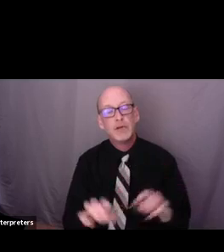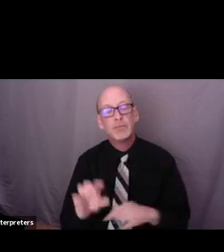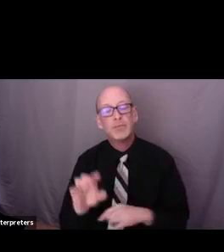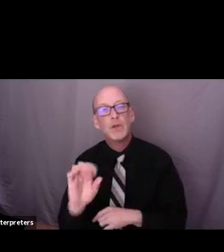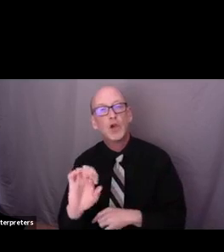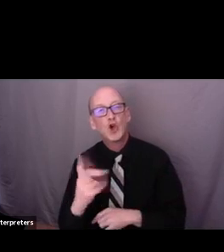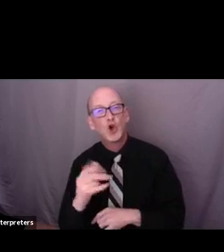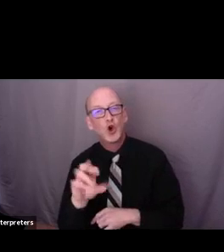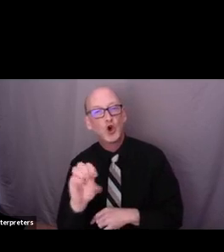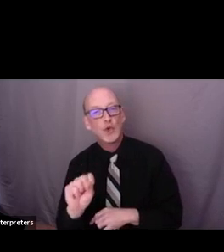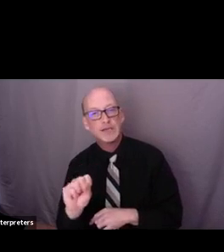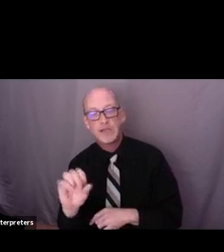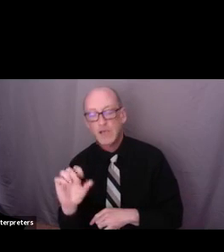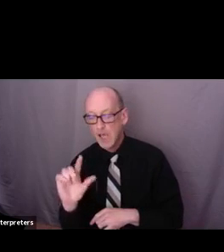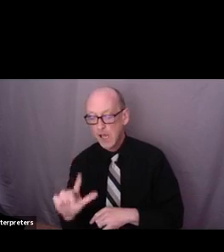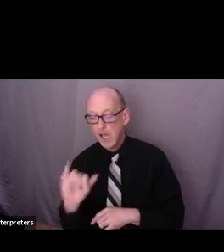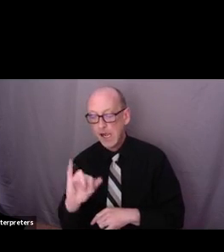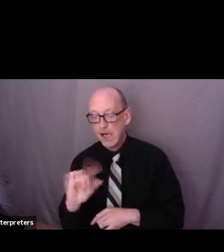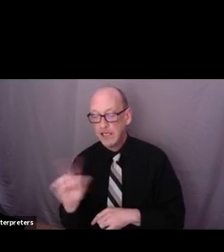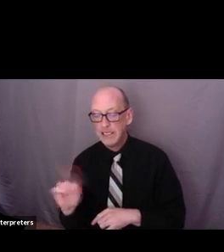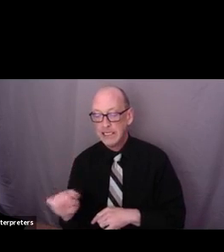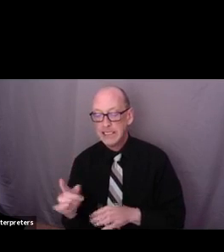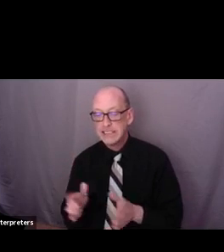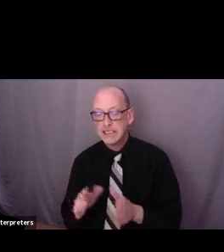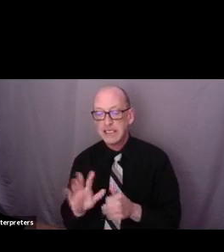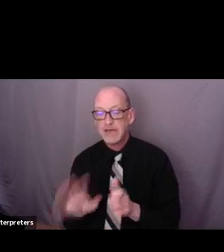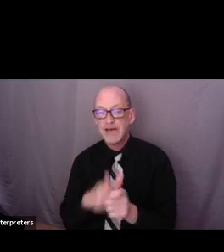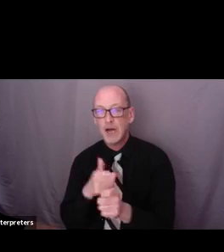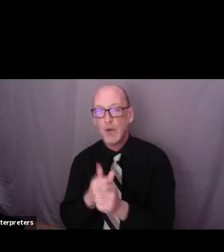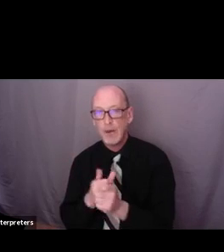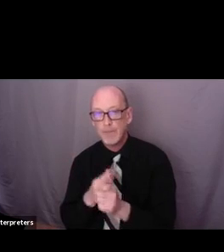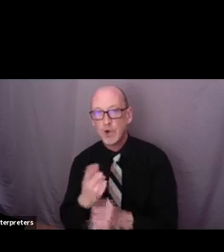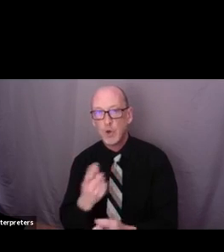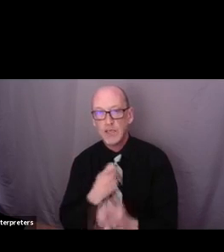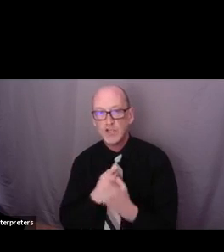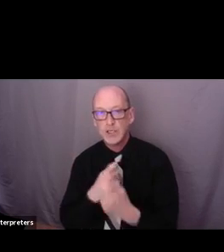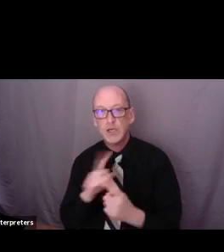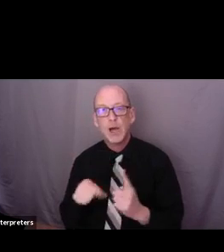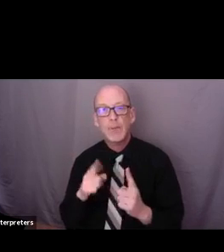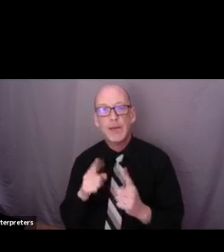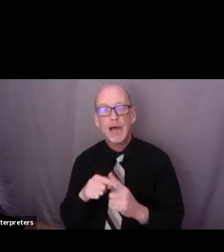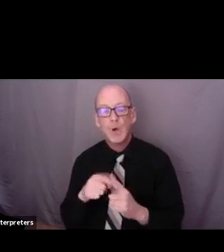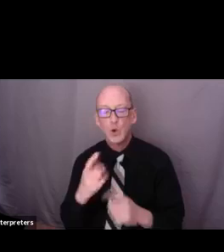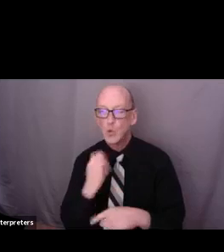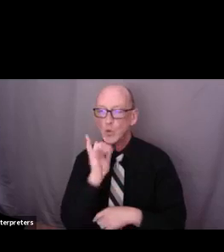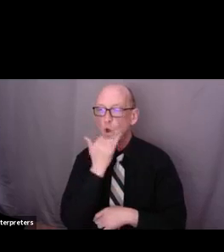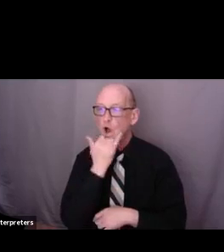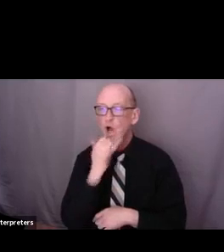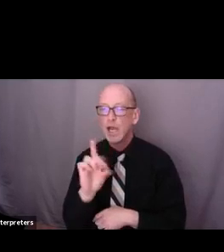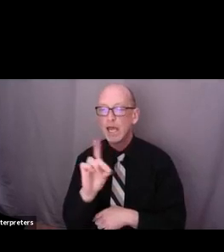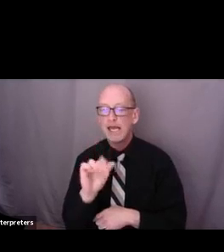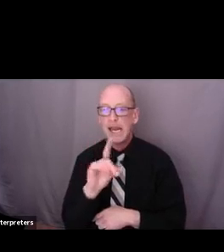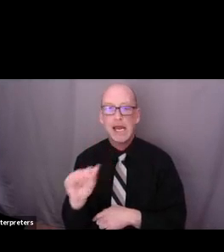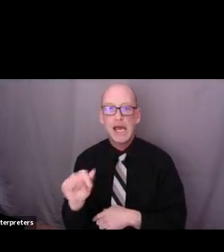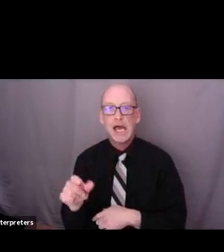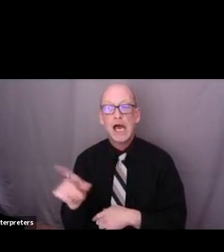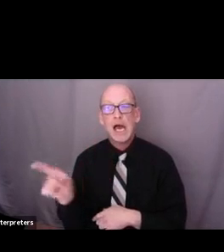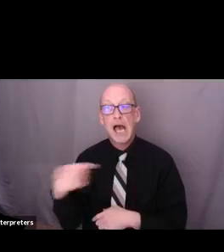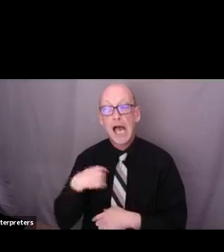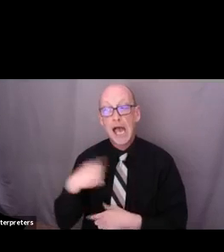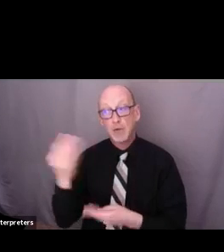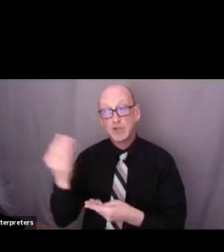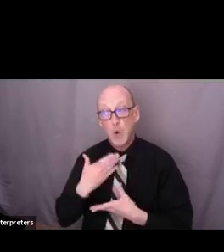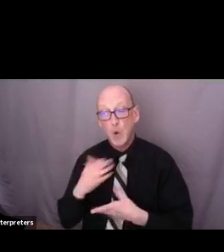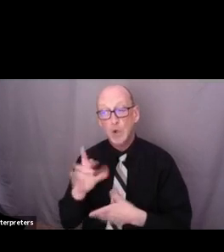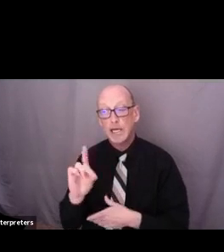with another question asking you to address the inaccuracies with data. She says, I was told the data uploaded